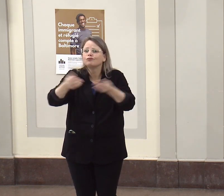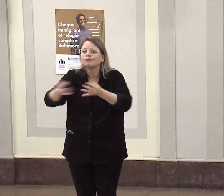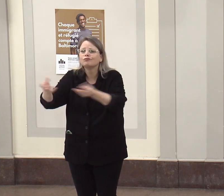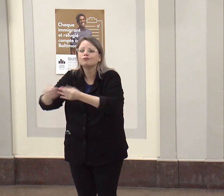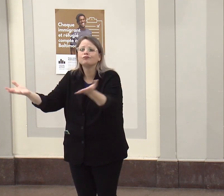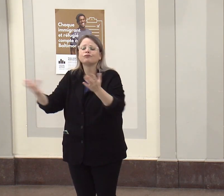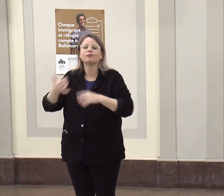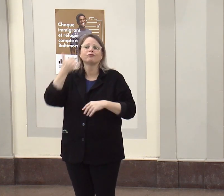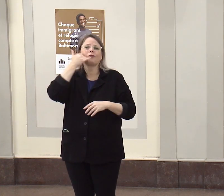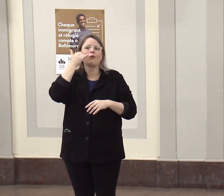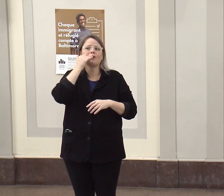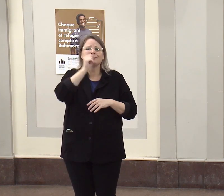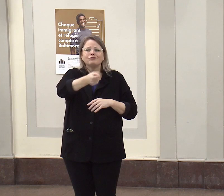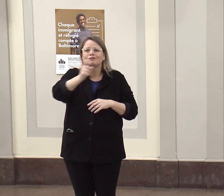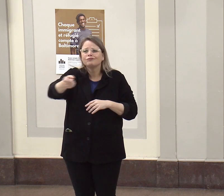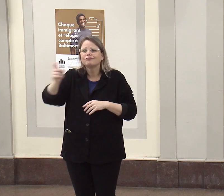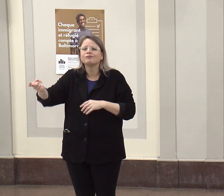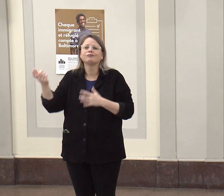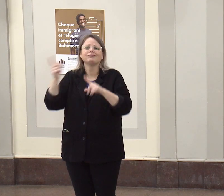outreach.